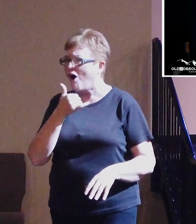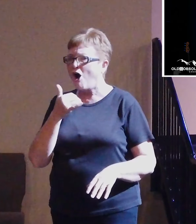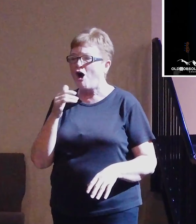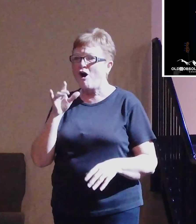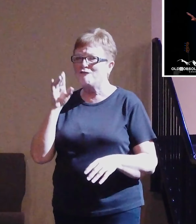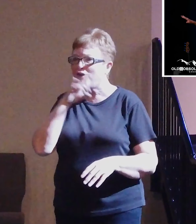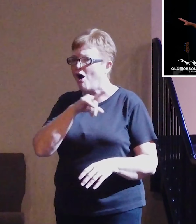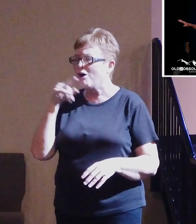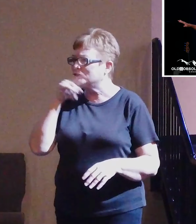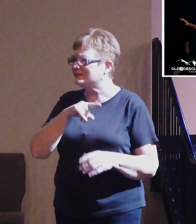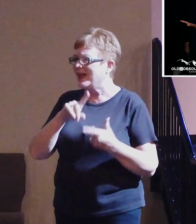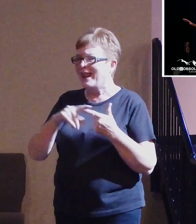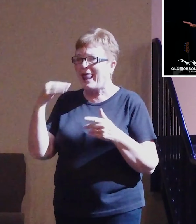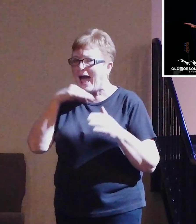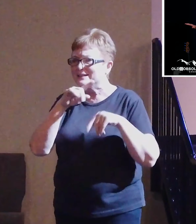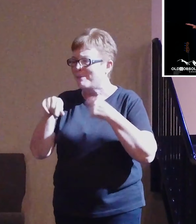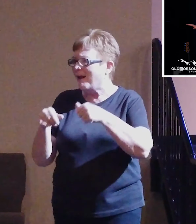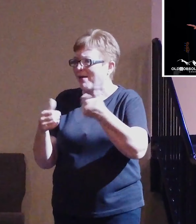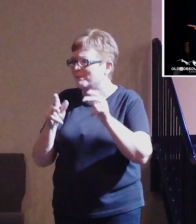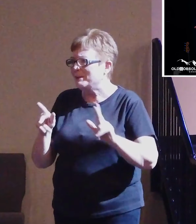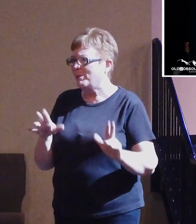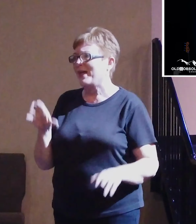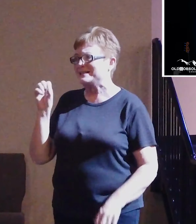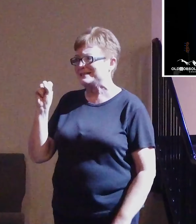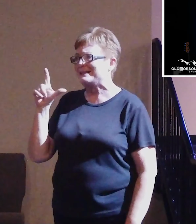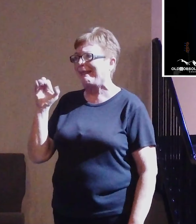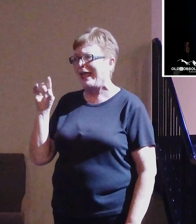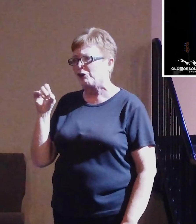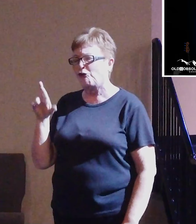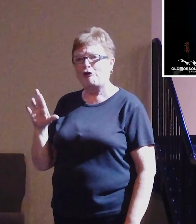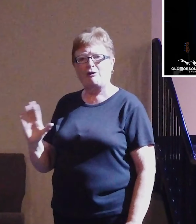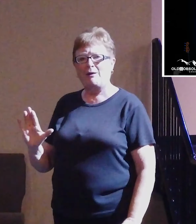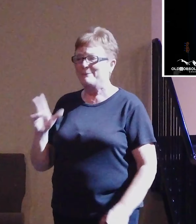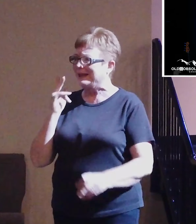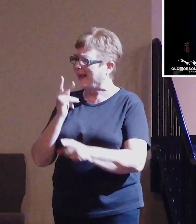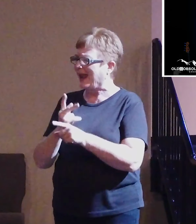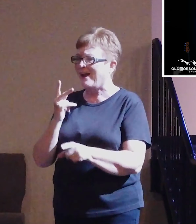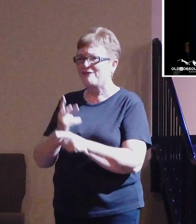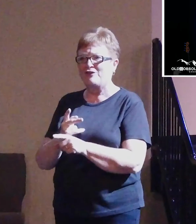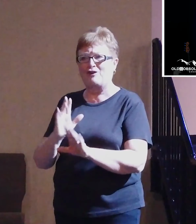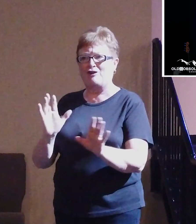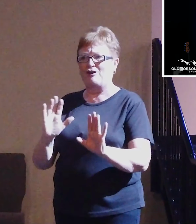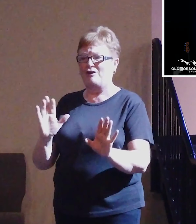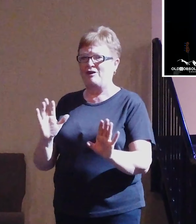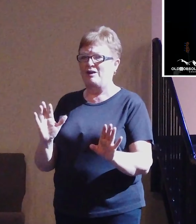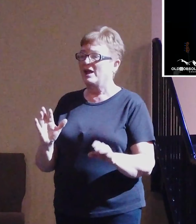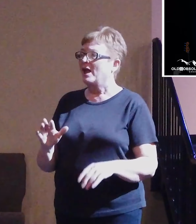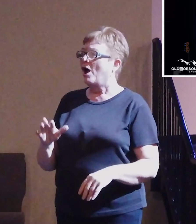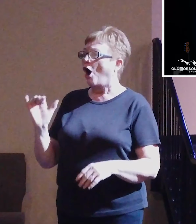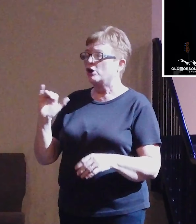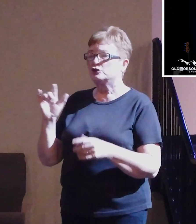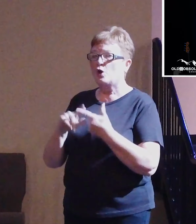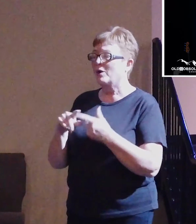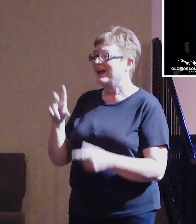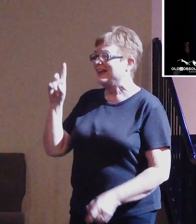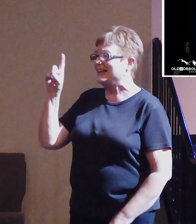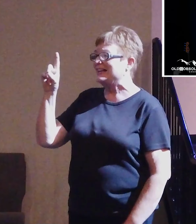falsehoods or lies about other people. Let's be careful with our words. Deceit is also